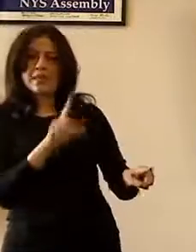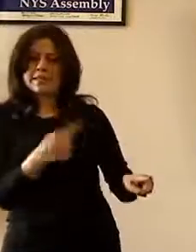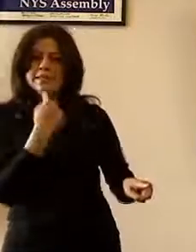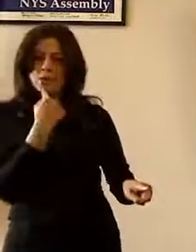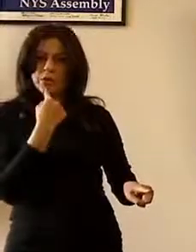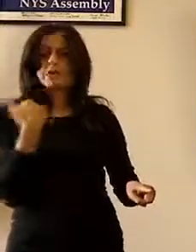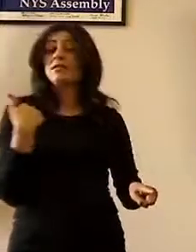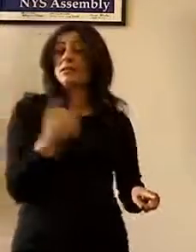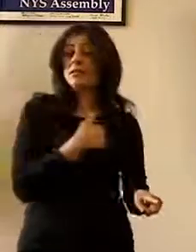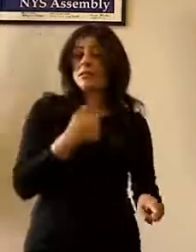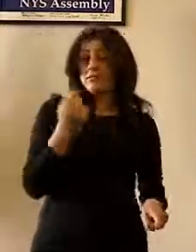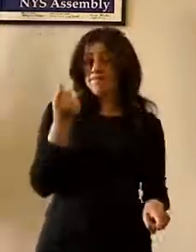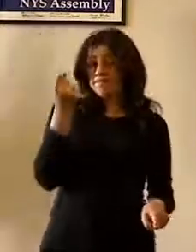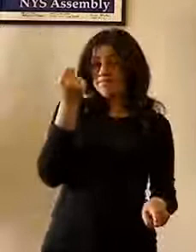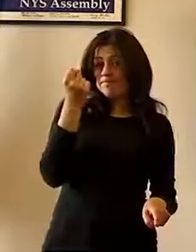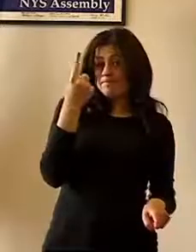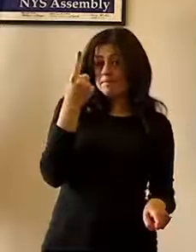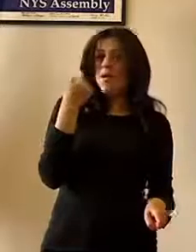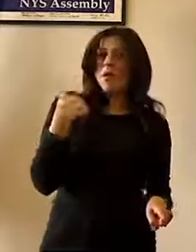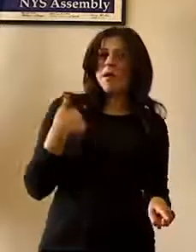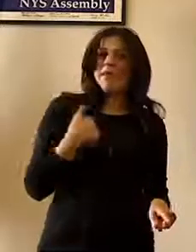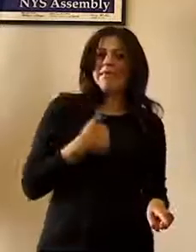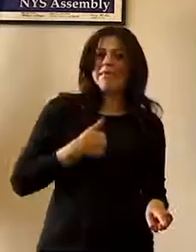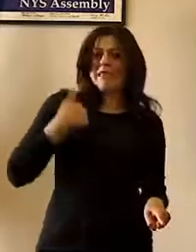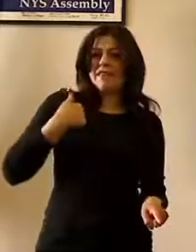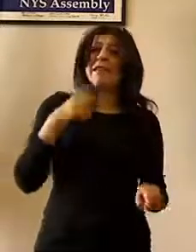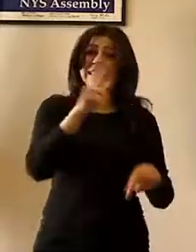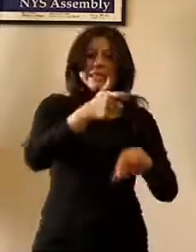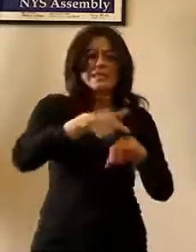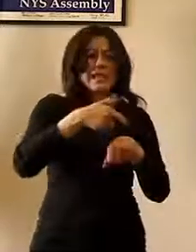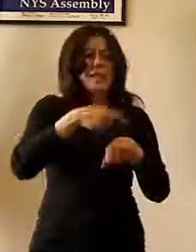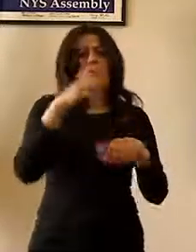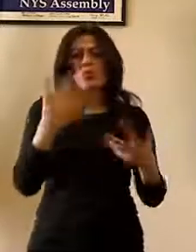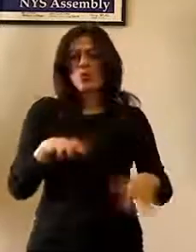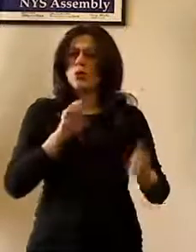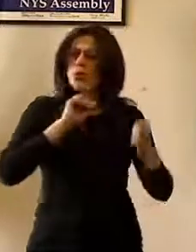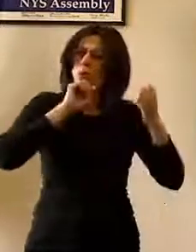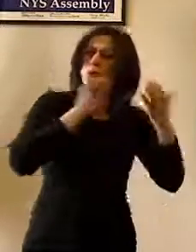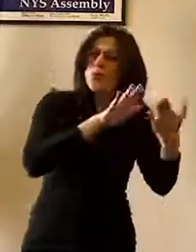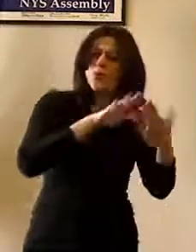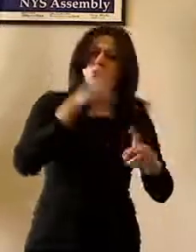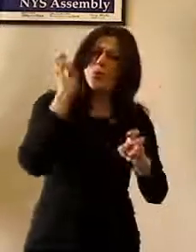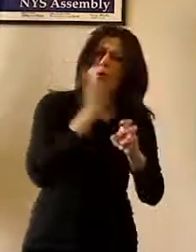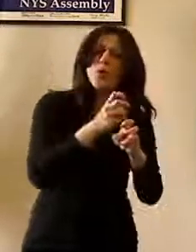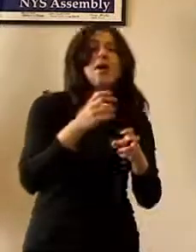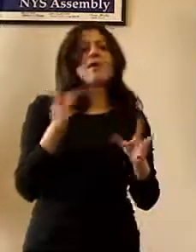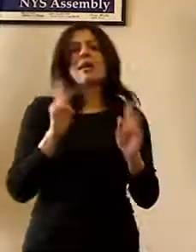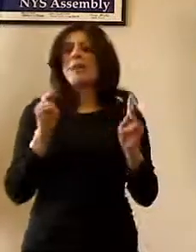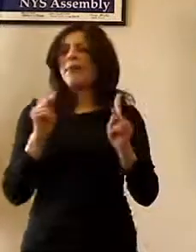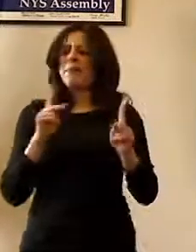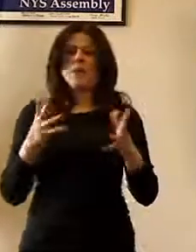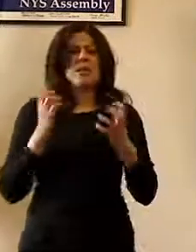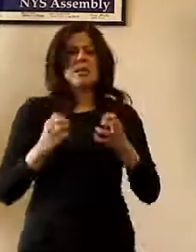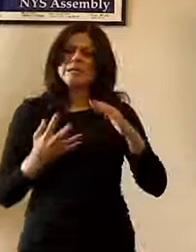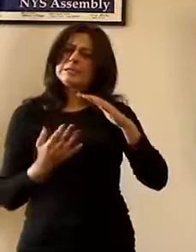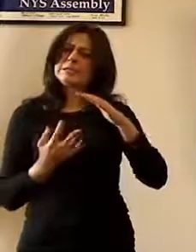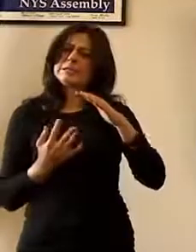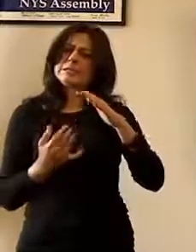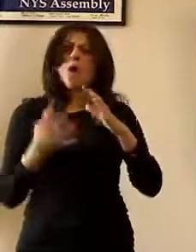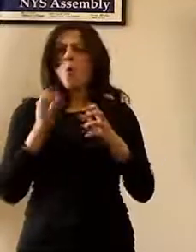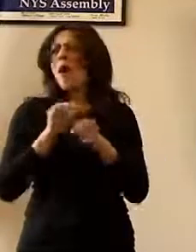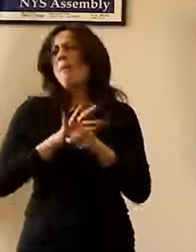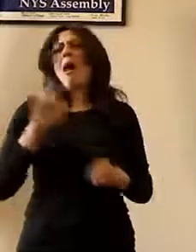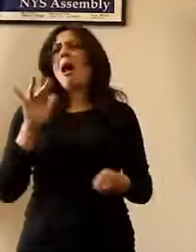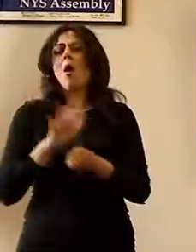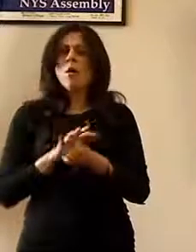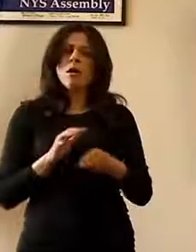We understand that we are living in a very challenging time. We understand that a lot of people want to blow off steam. That is not the way to do